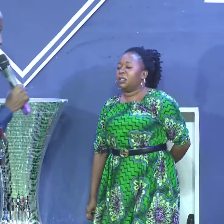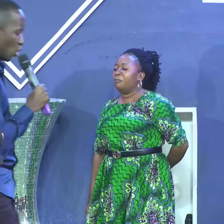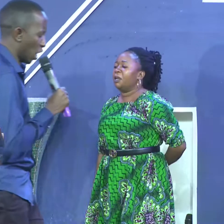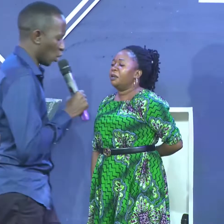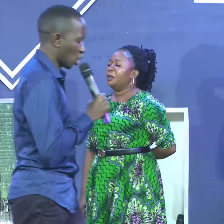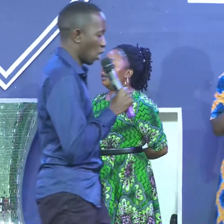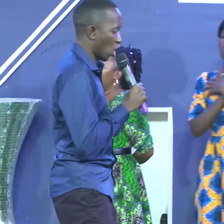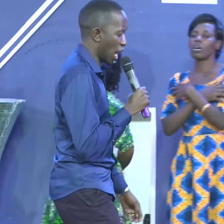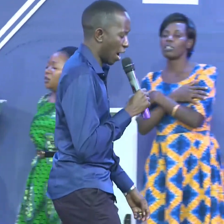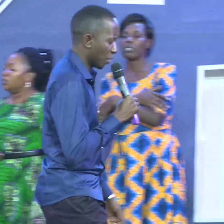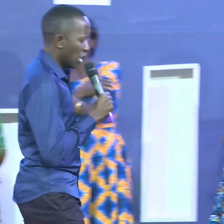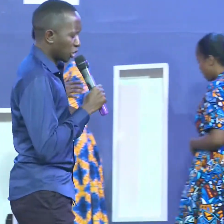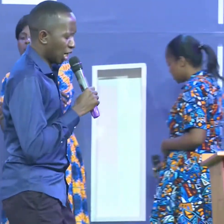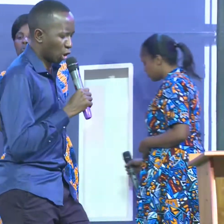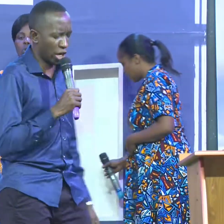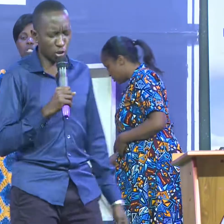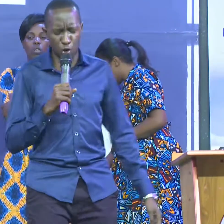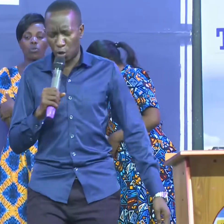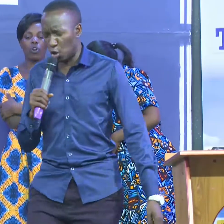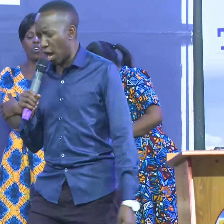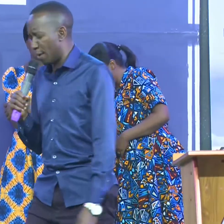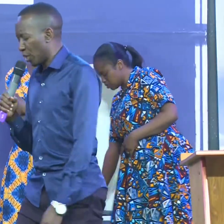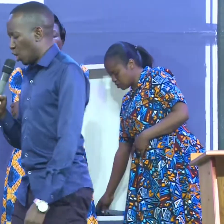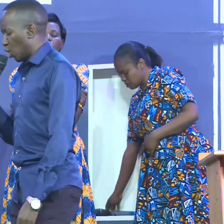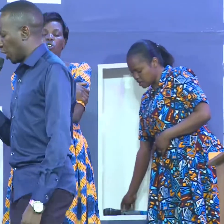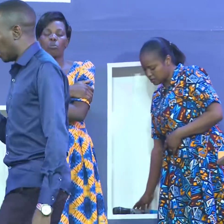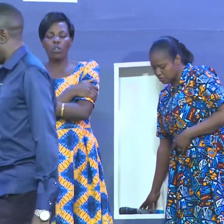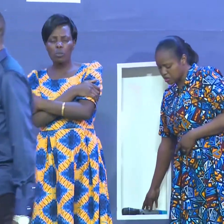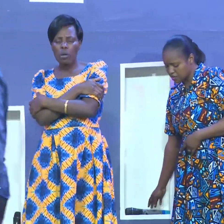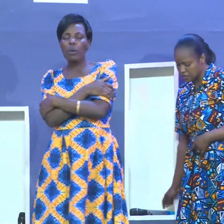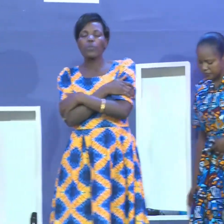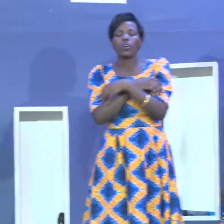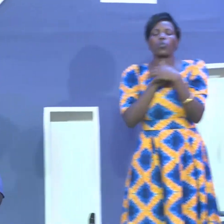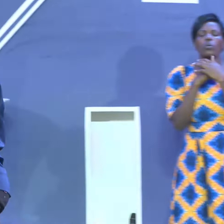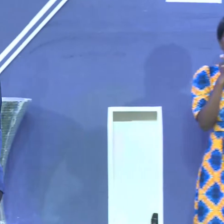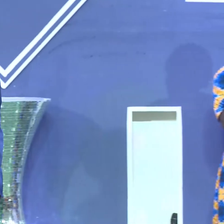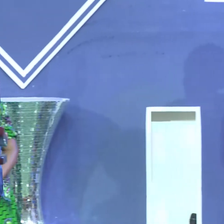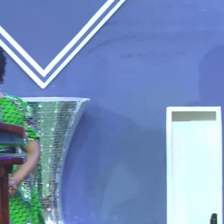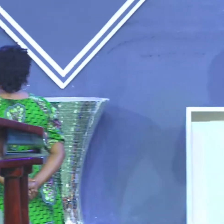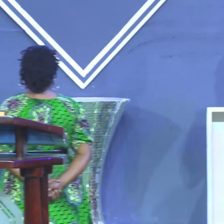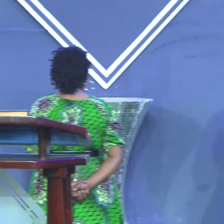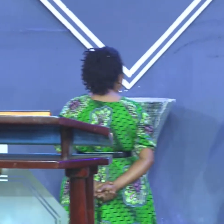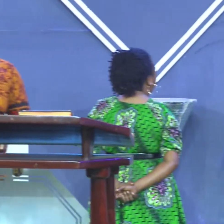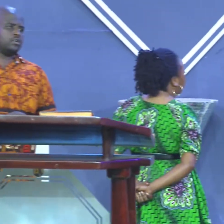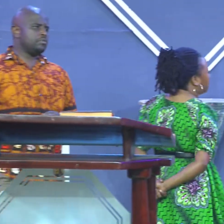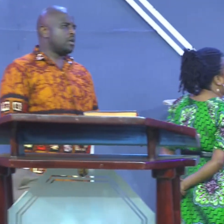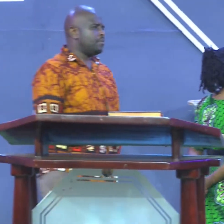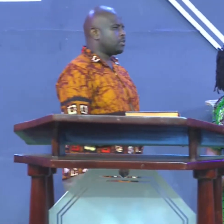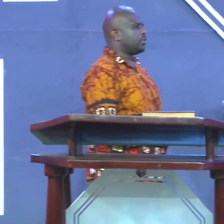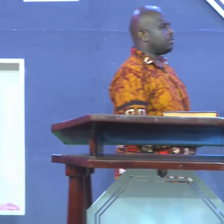Mukasera kanonga kukawola Tato nansumulula Onanzija mubusive Mwemaze